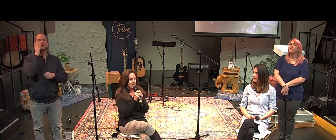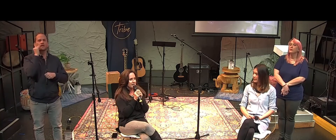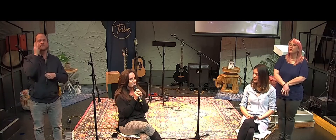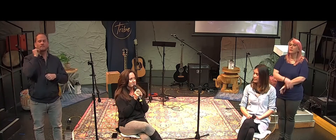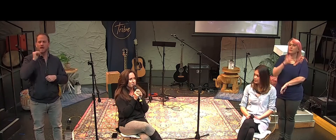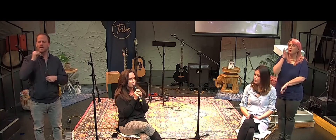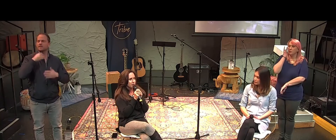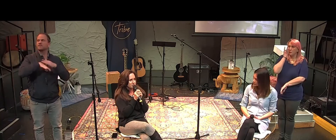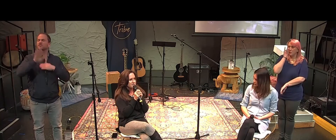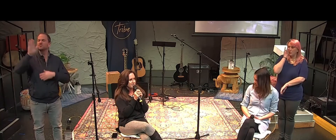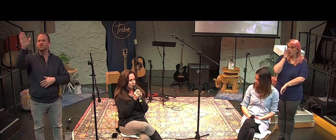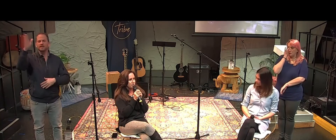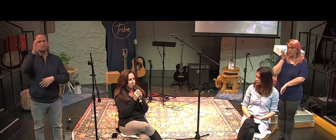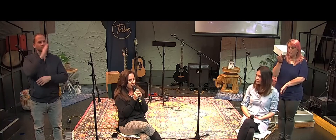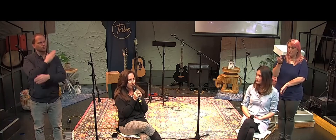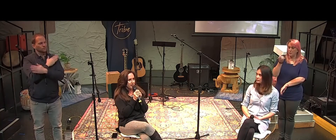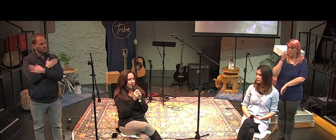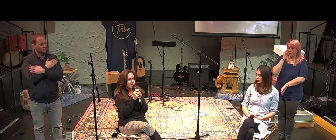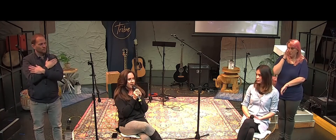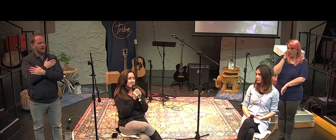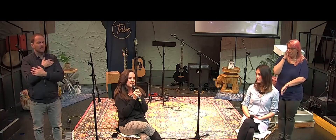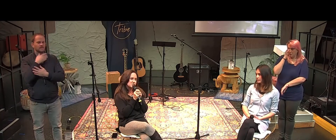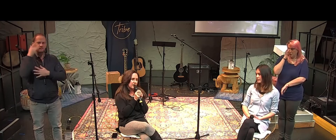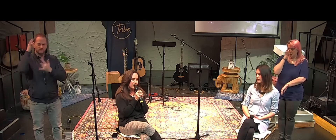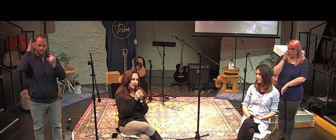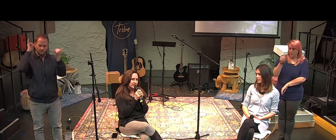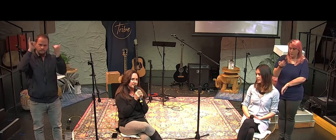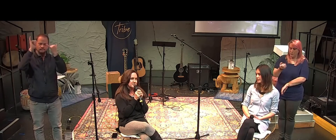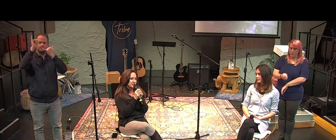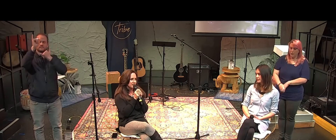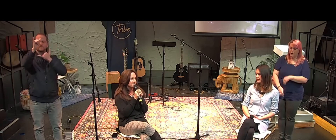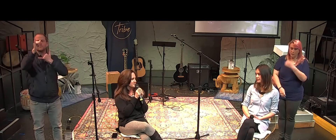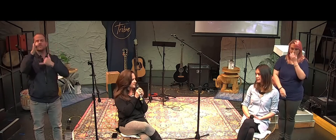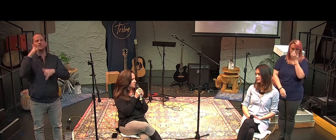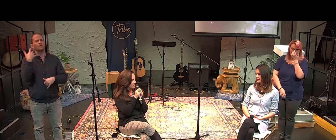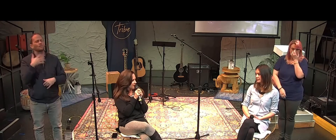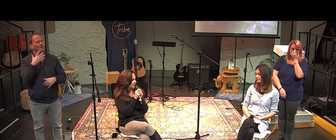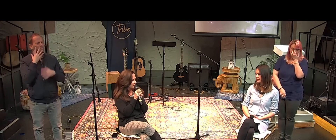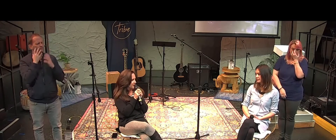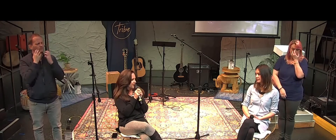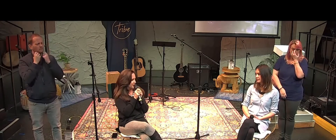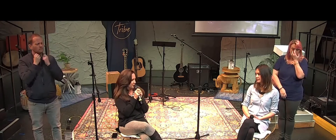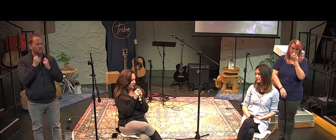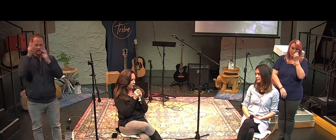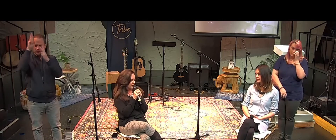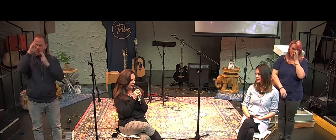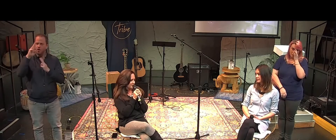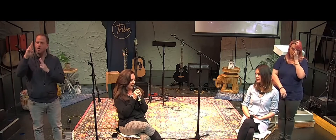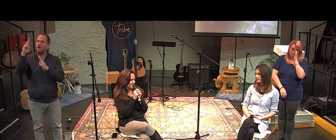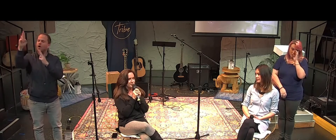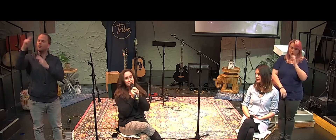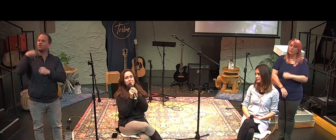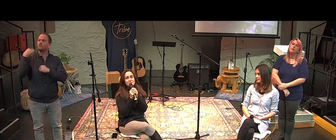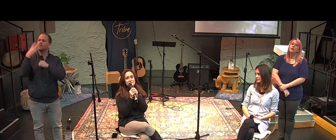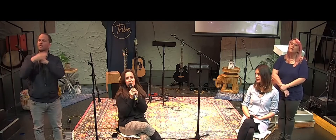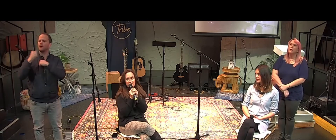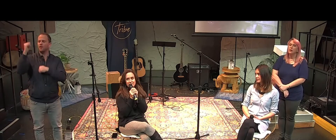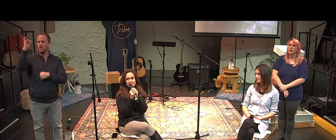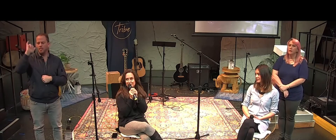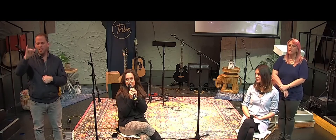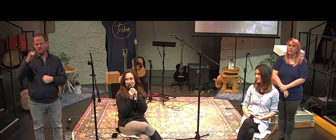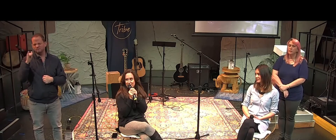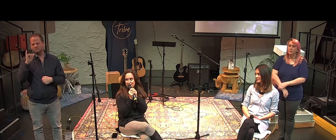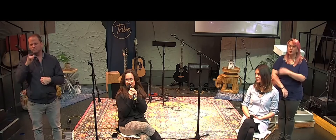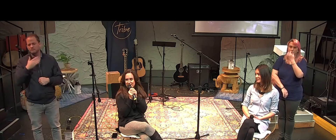eternally. And I think it's such a precious and beautiful thing, and such an honor, such a gift and such an honor that we're called to that. So those are my